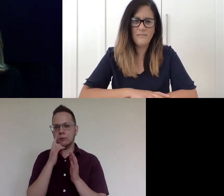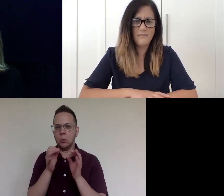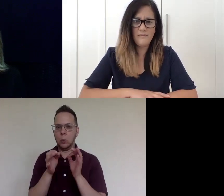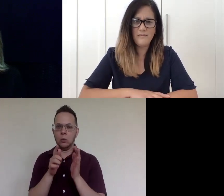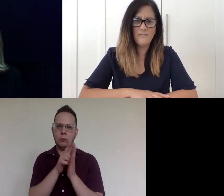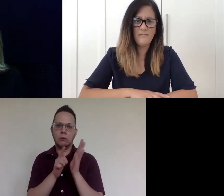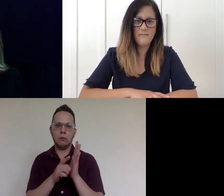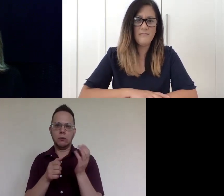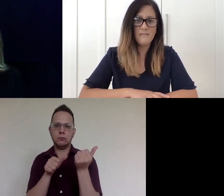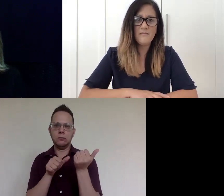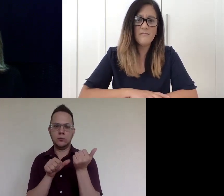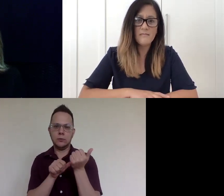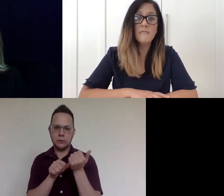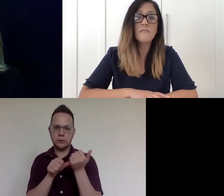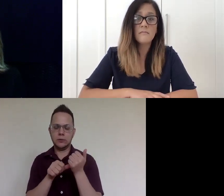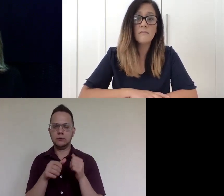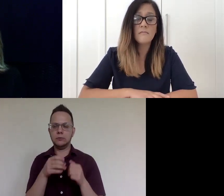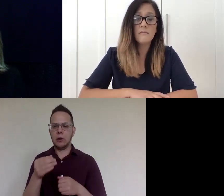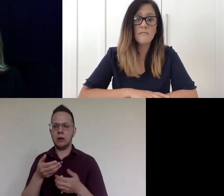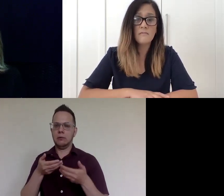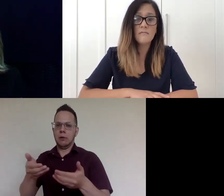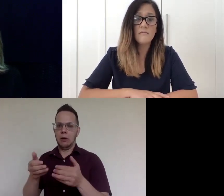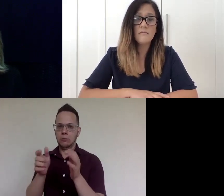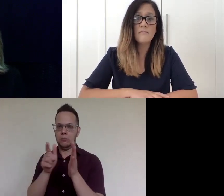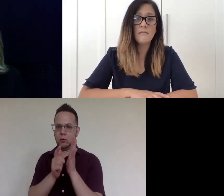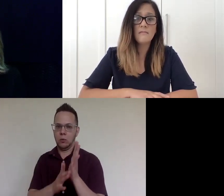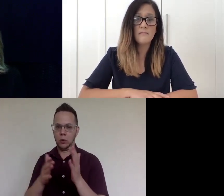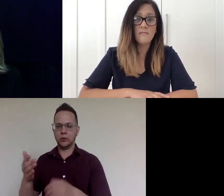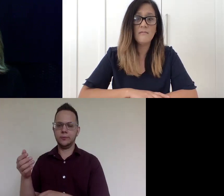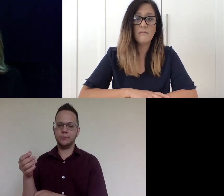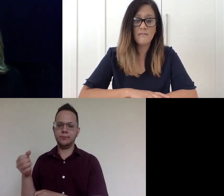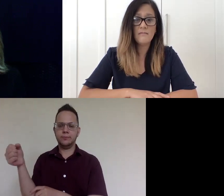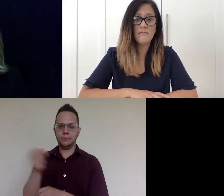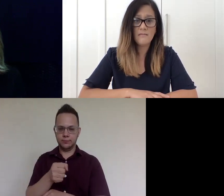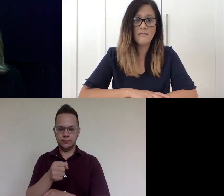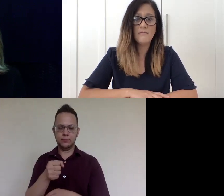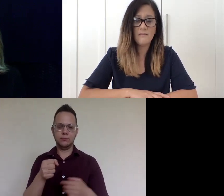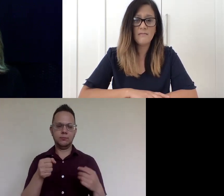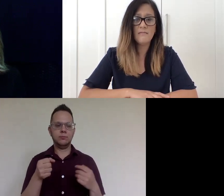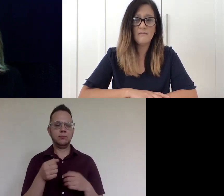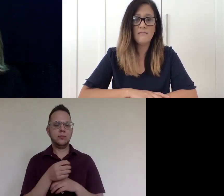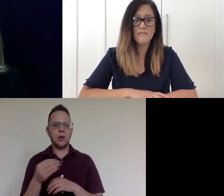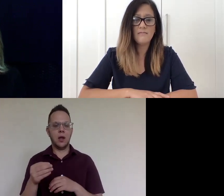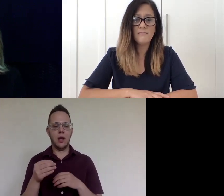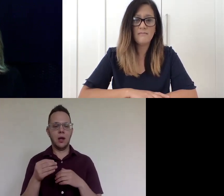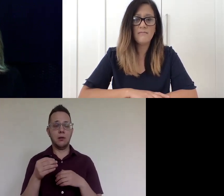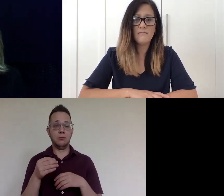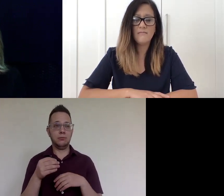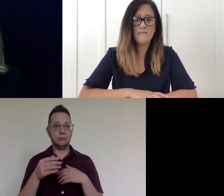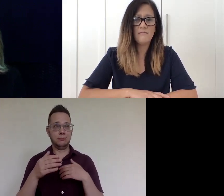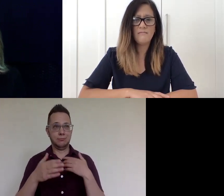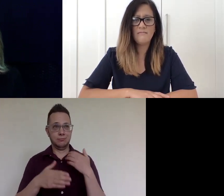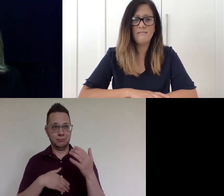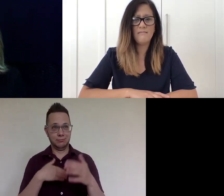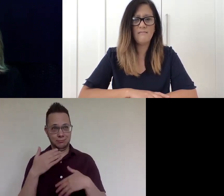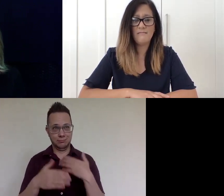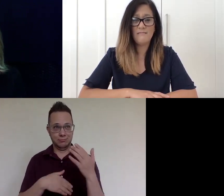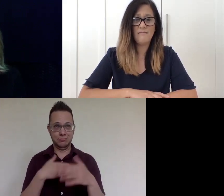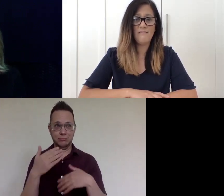So I asked for some legal assistance. In fact, I retained a lawyer, and this took